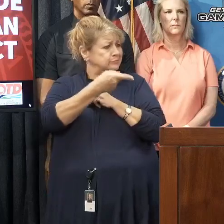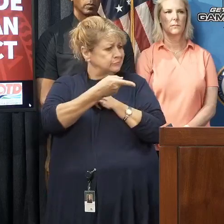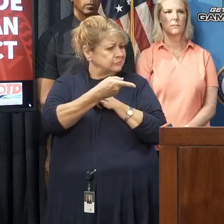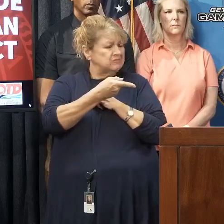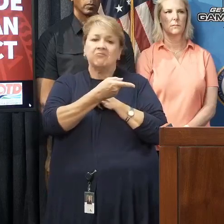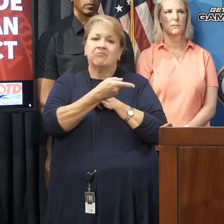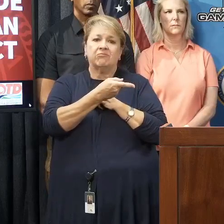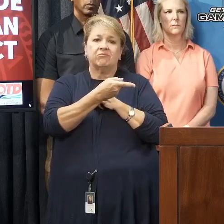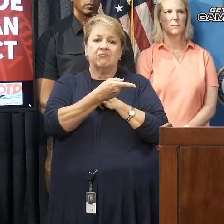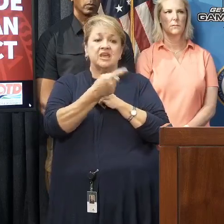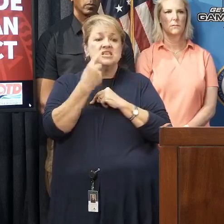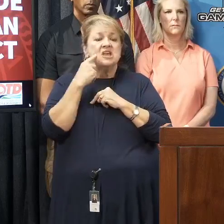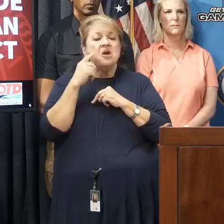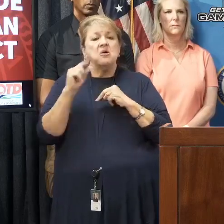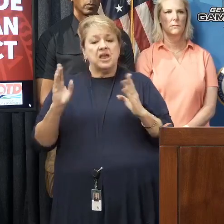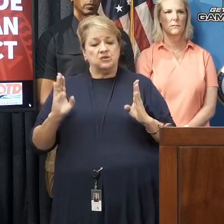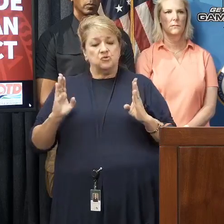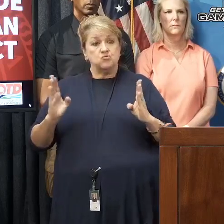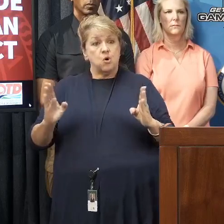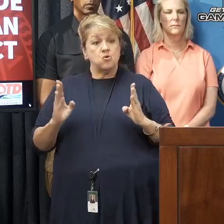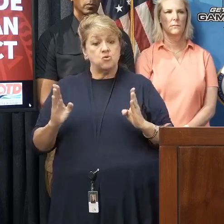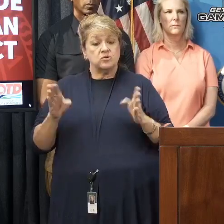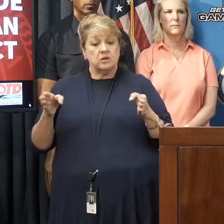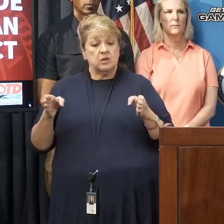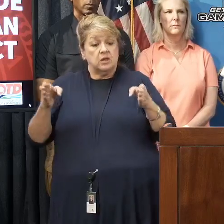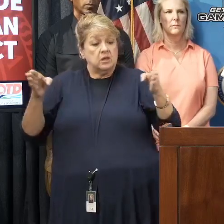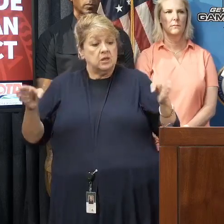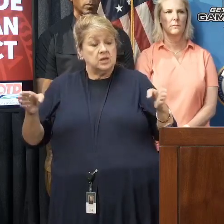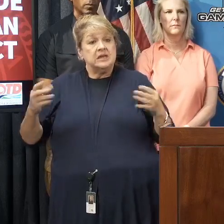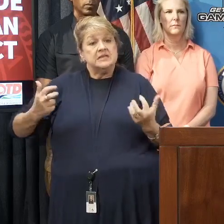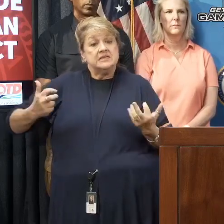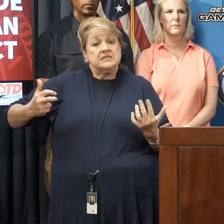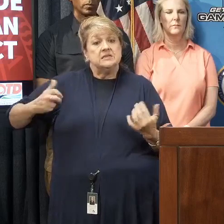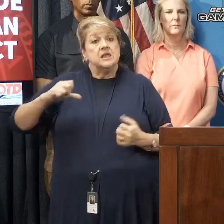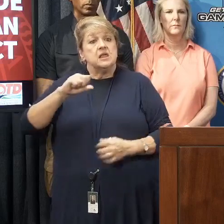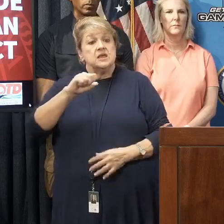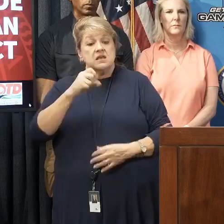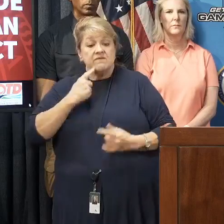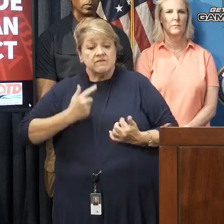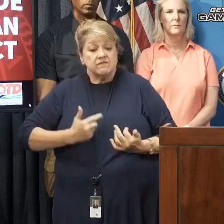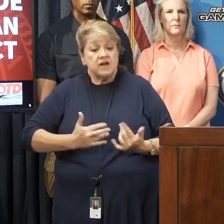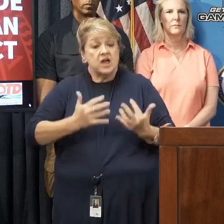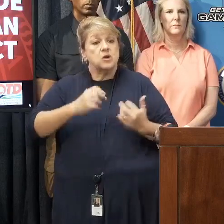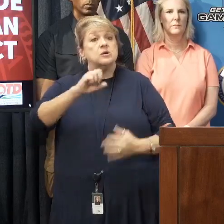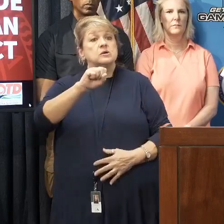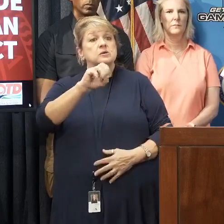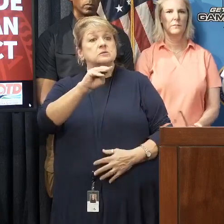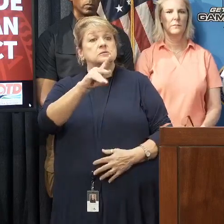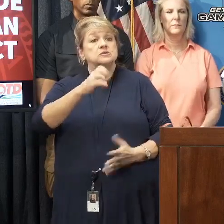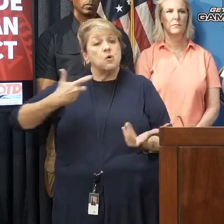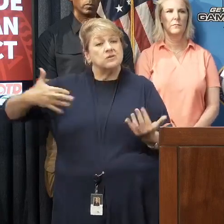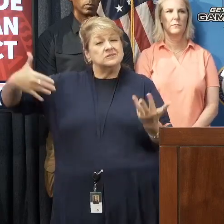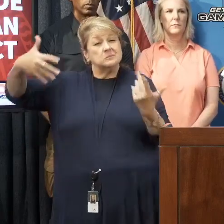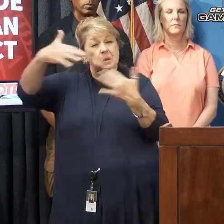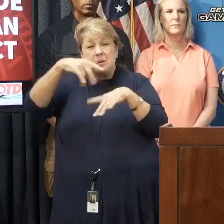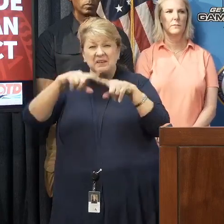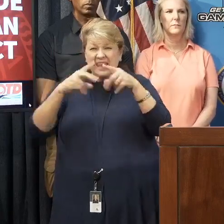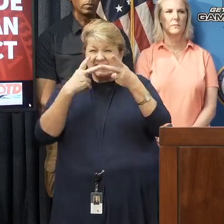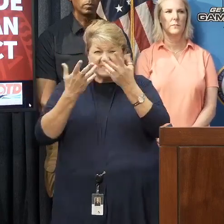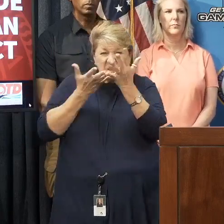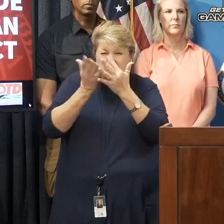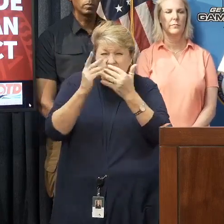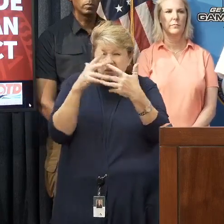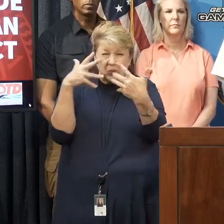be within the limits of the roadway, the resulting smoke from that fire could cause reduced or zero visibility.